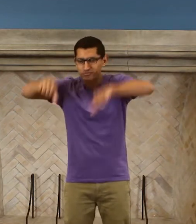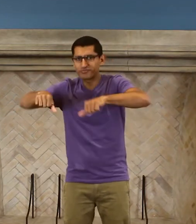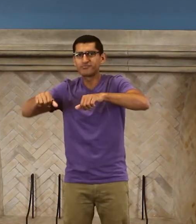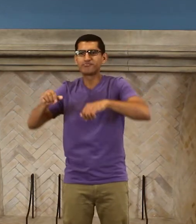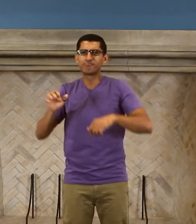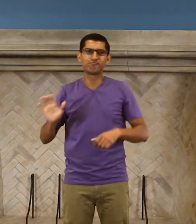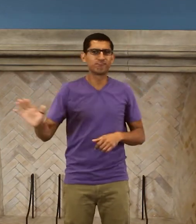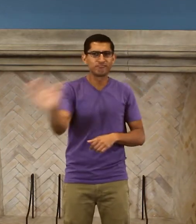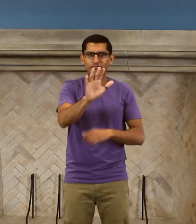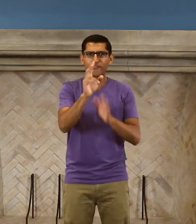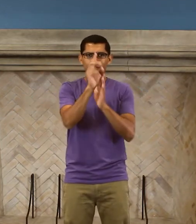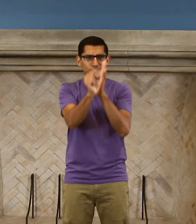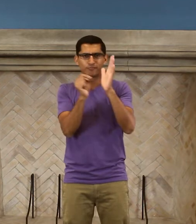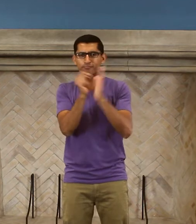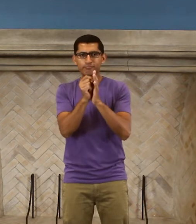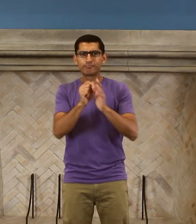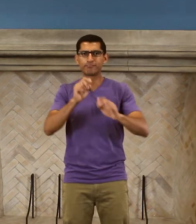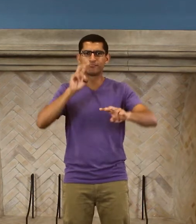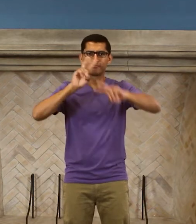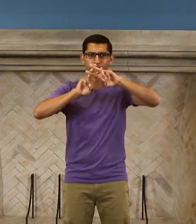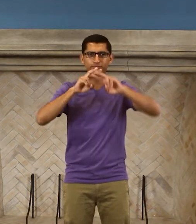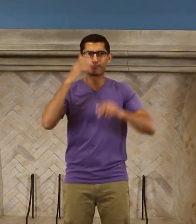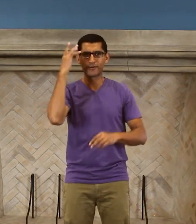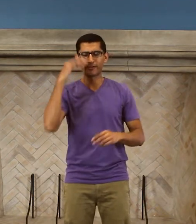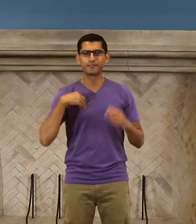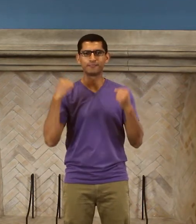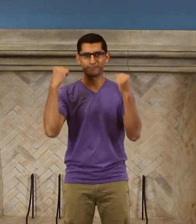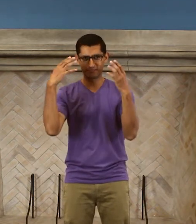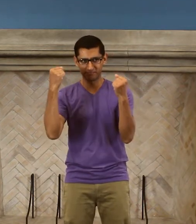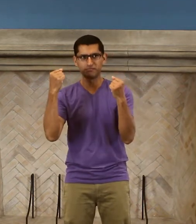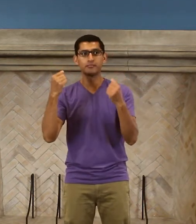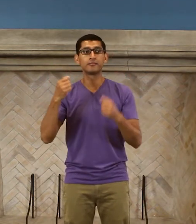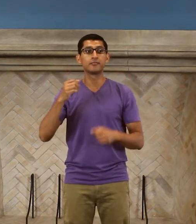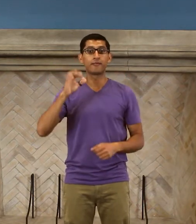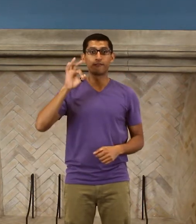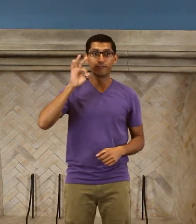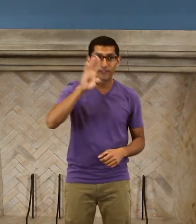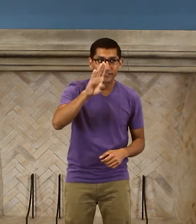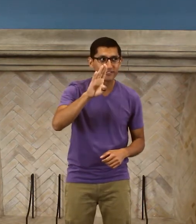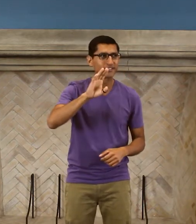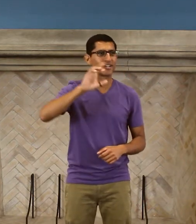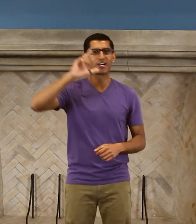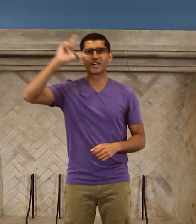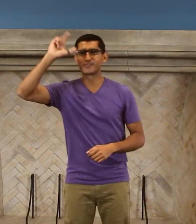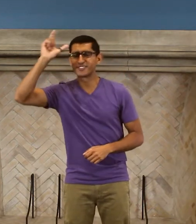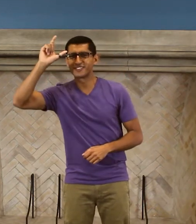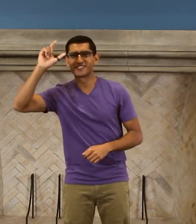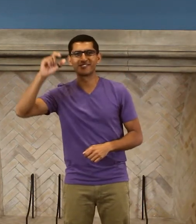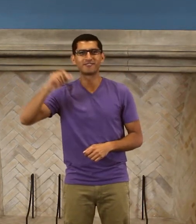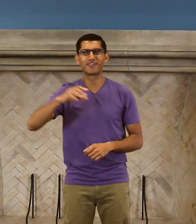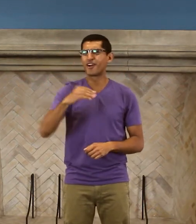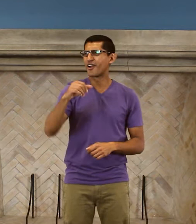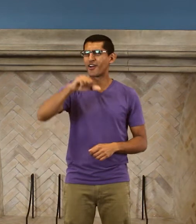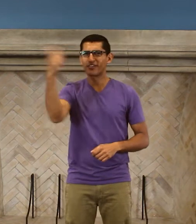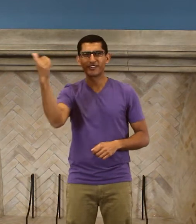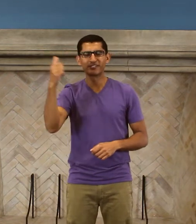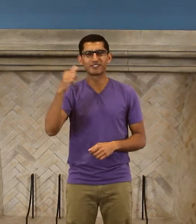And those people have posted their videos for hashtag why I sign on Facebook, Instagram,